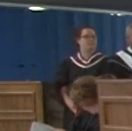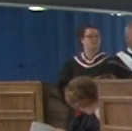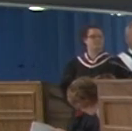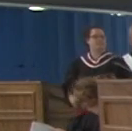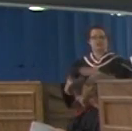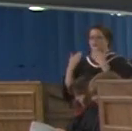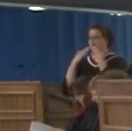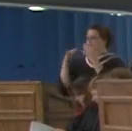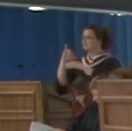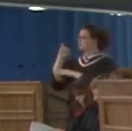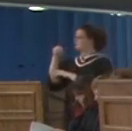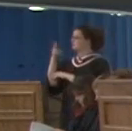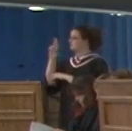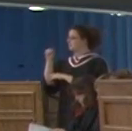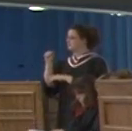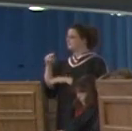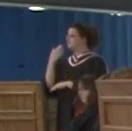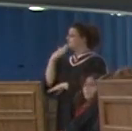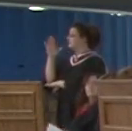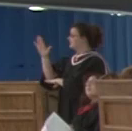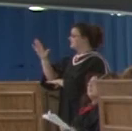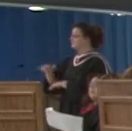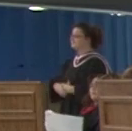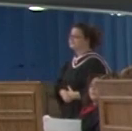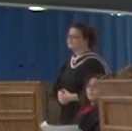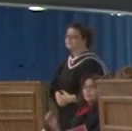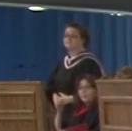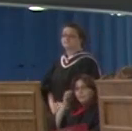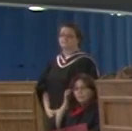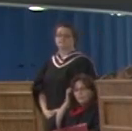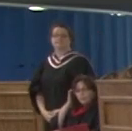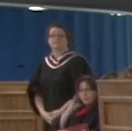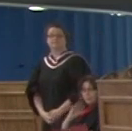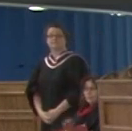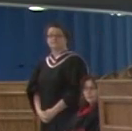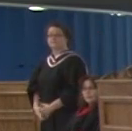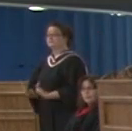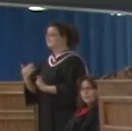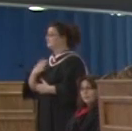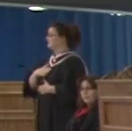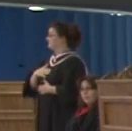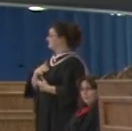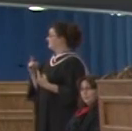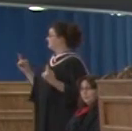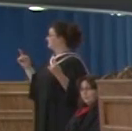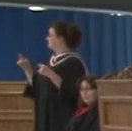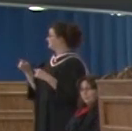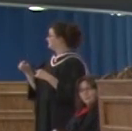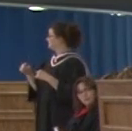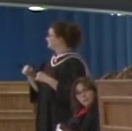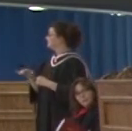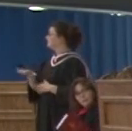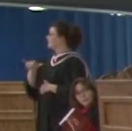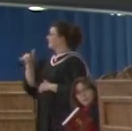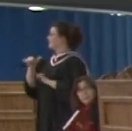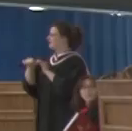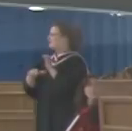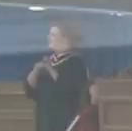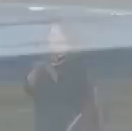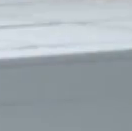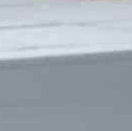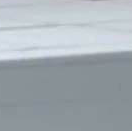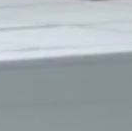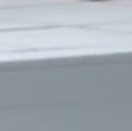Thank you, John. Good afternoon. I'm very pleased to be here along with some of my fellow Alumni